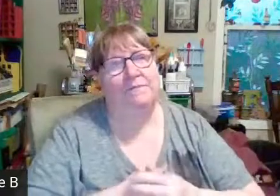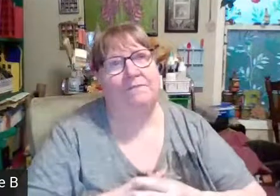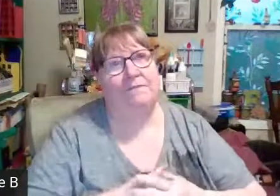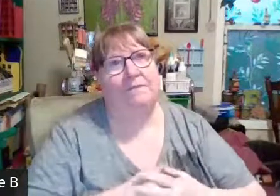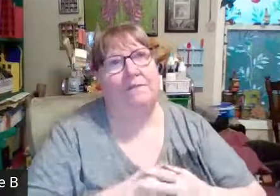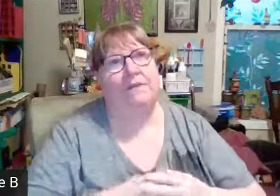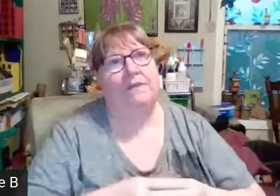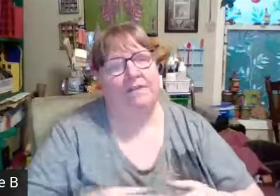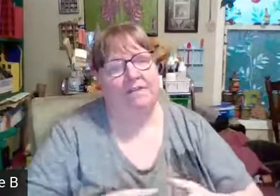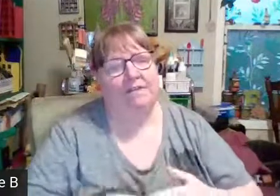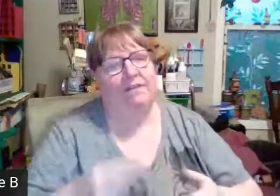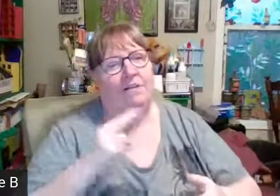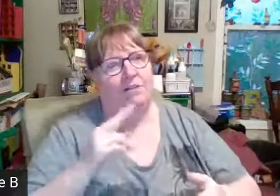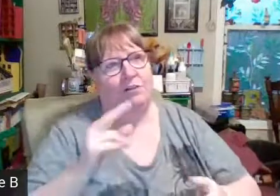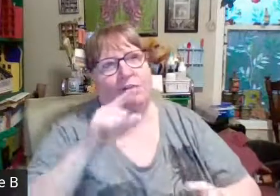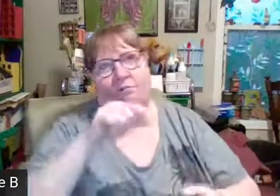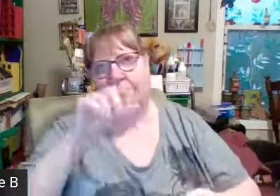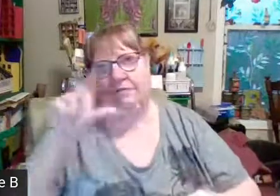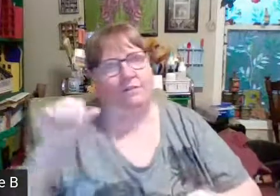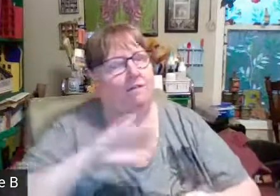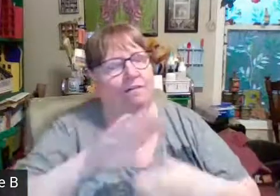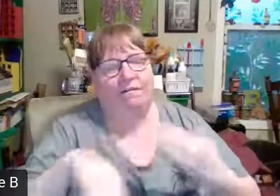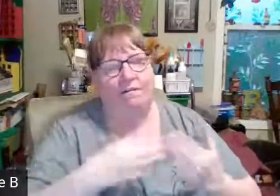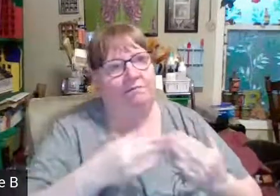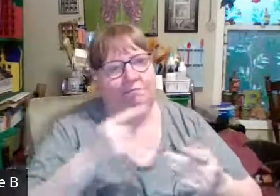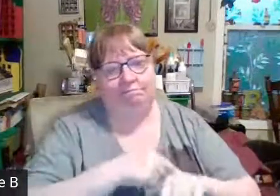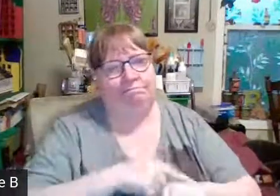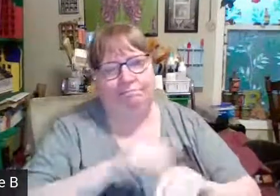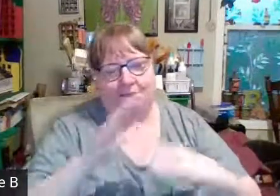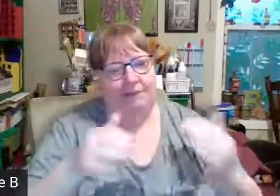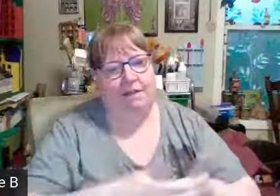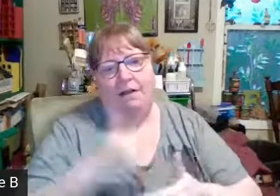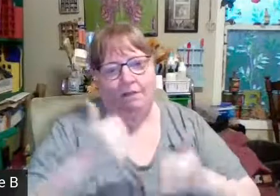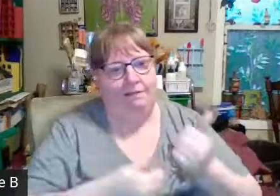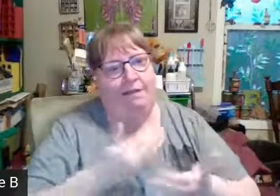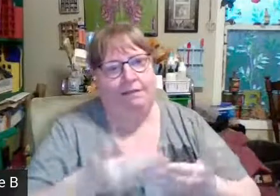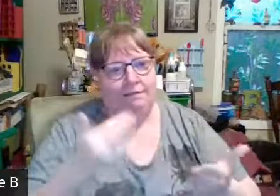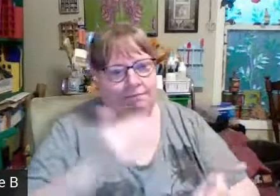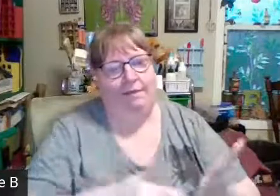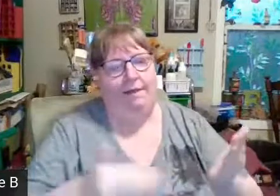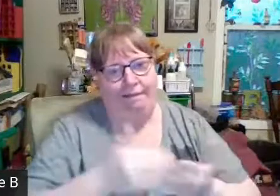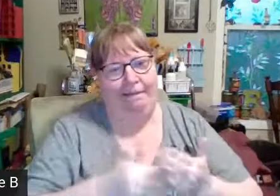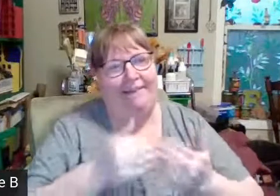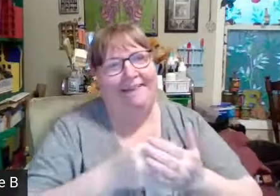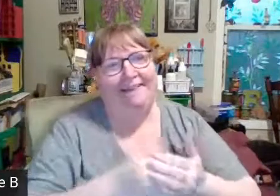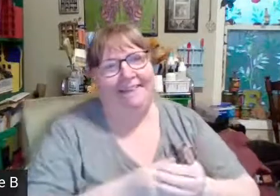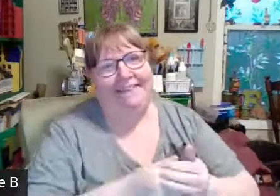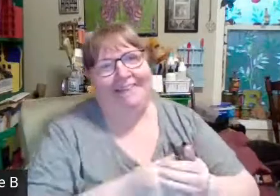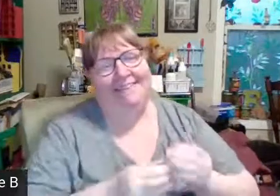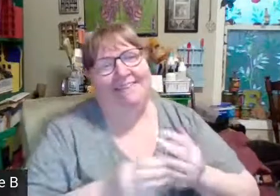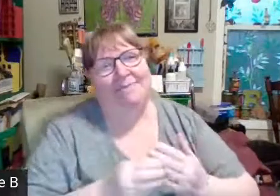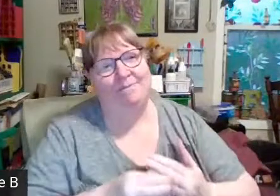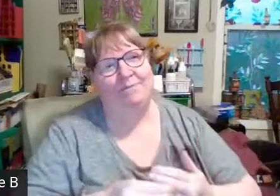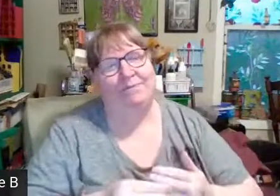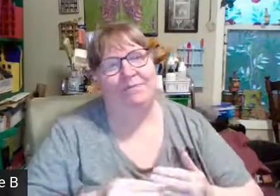use glue like I do. You would have to remove it from your wish list if you have buckets and buckets of glue and you don't need